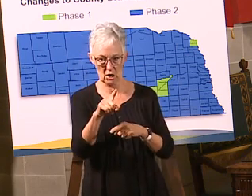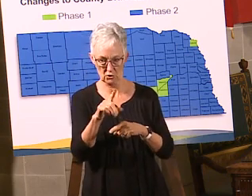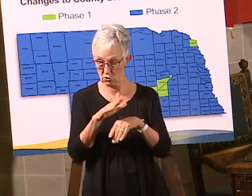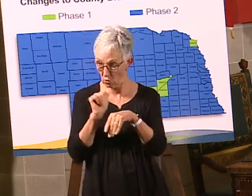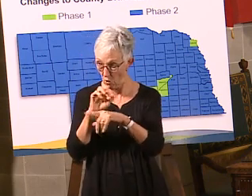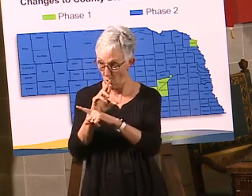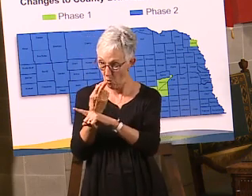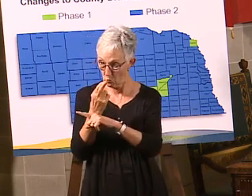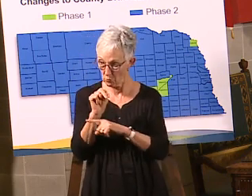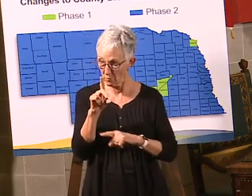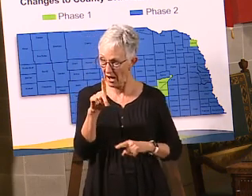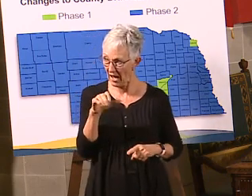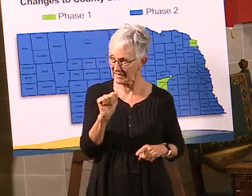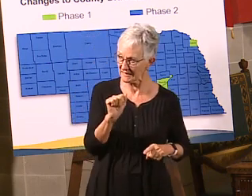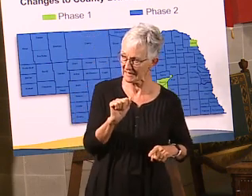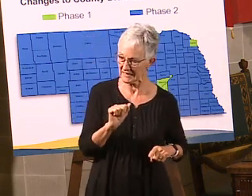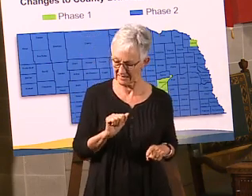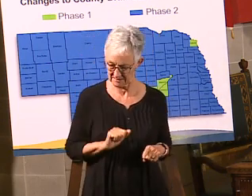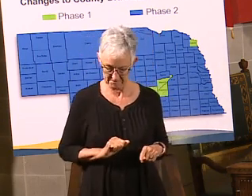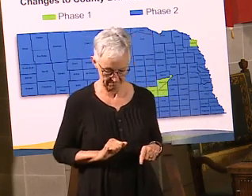come up here for DMV questions.